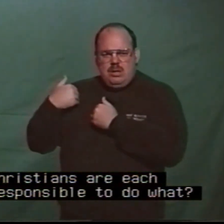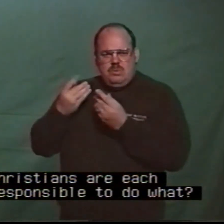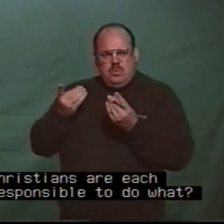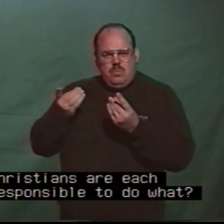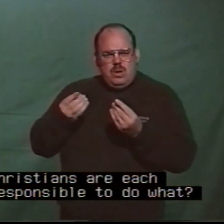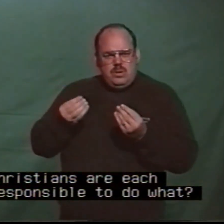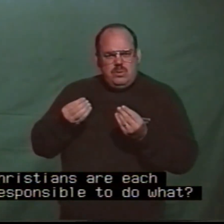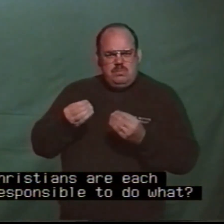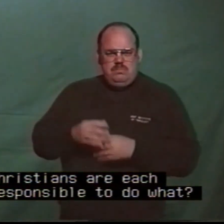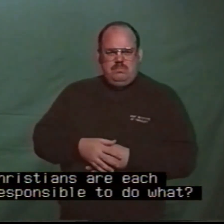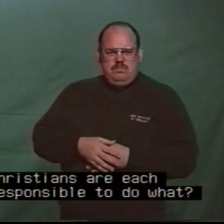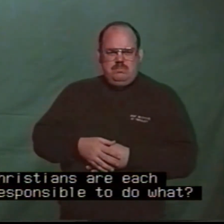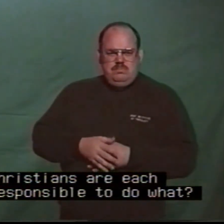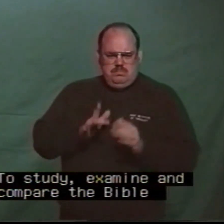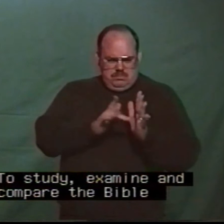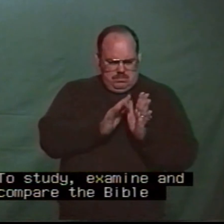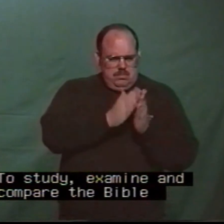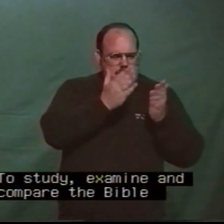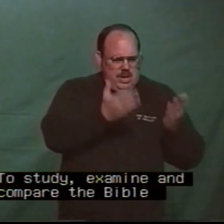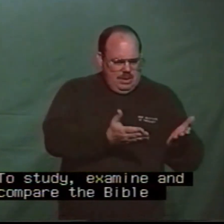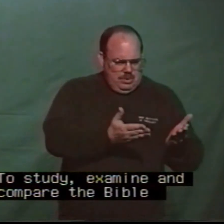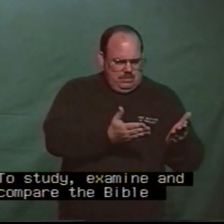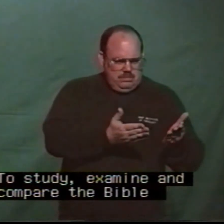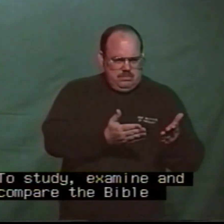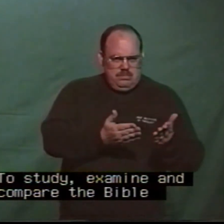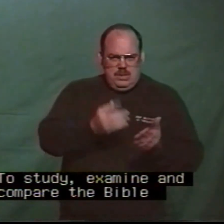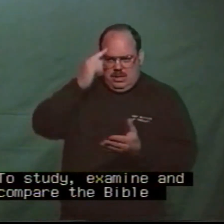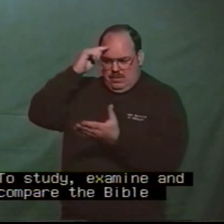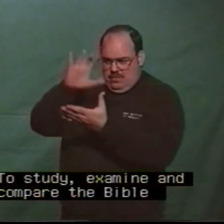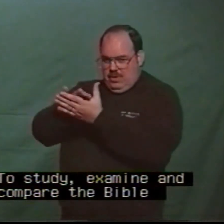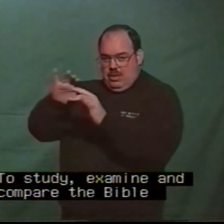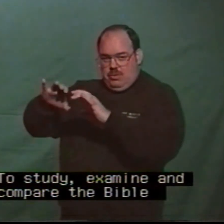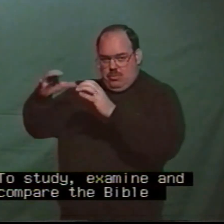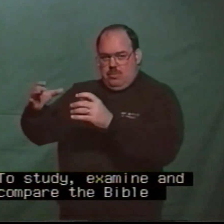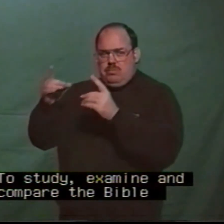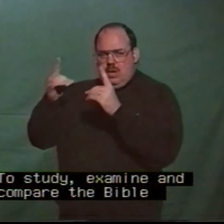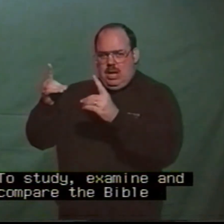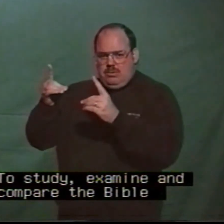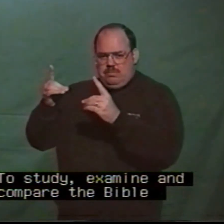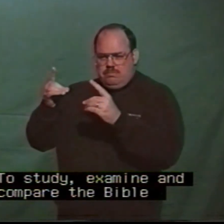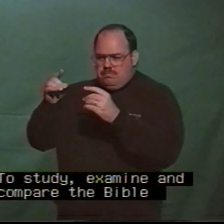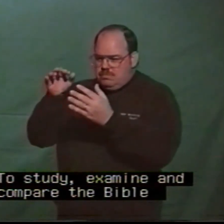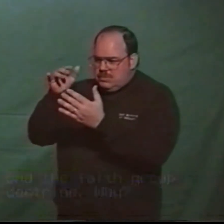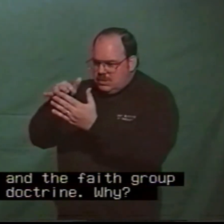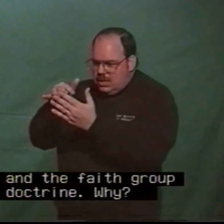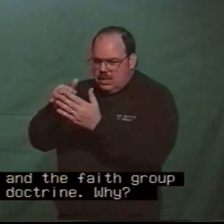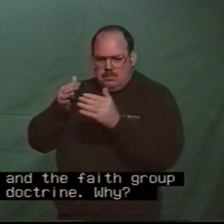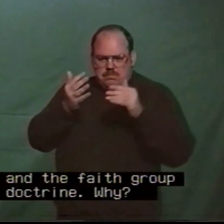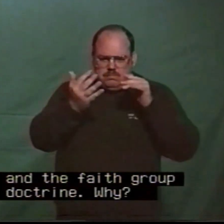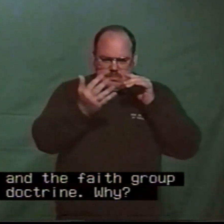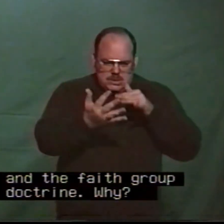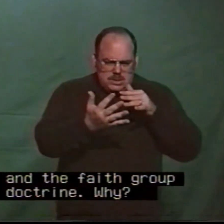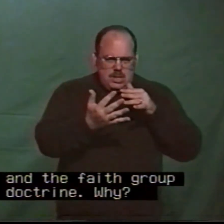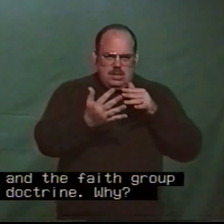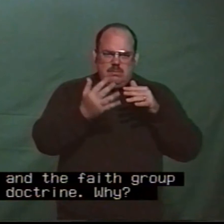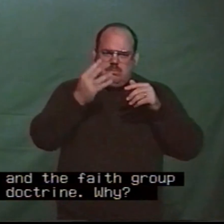to do what to study examine and compare the Bible and the faith group